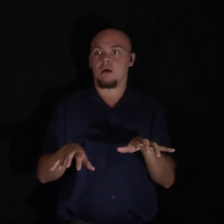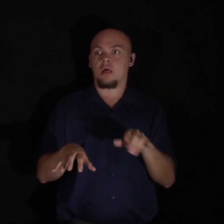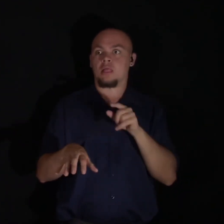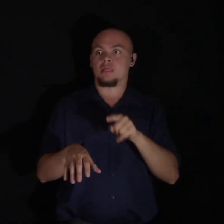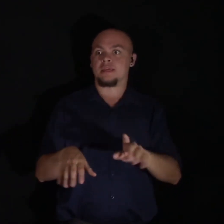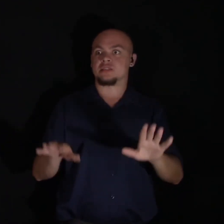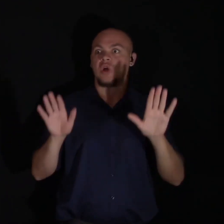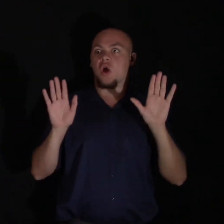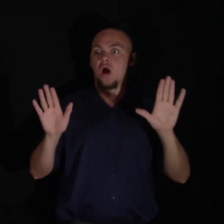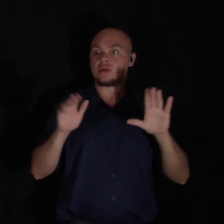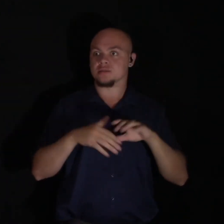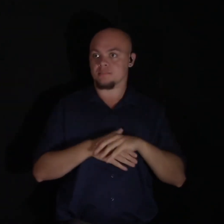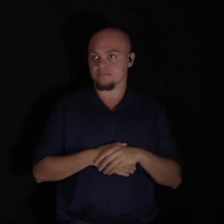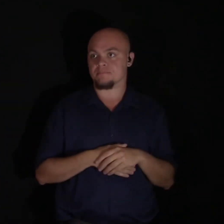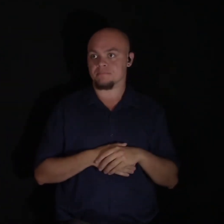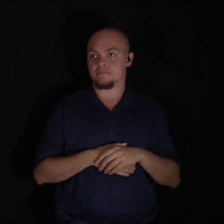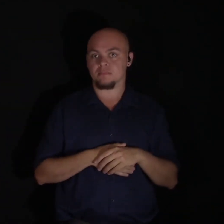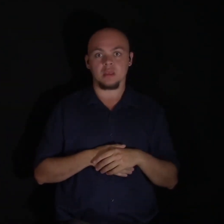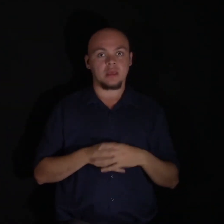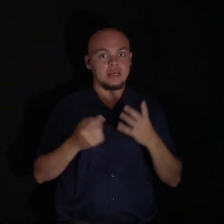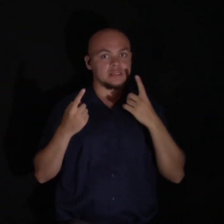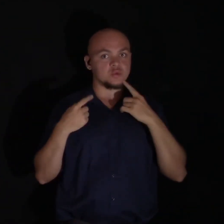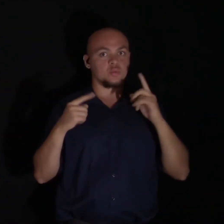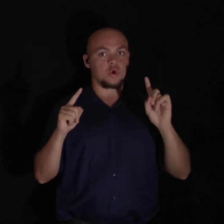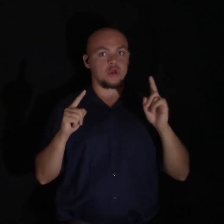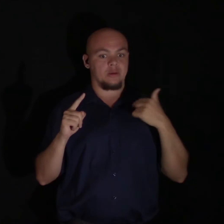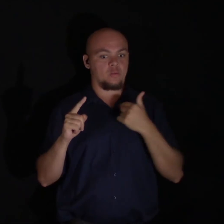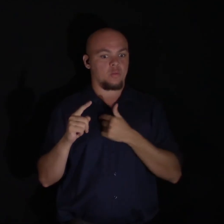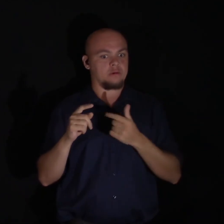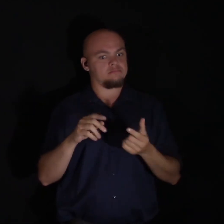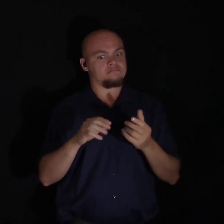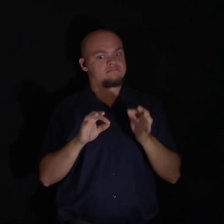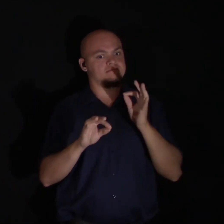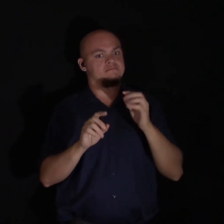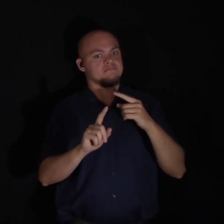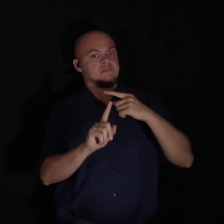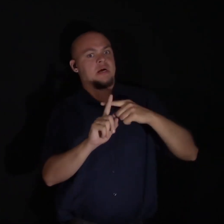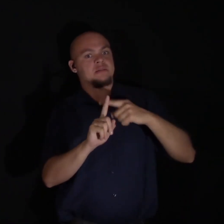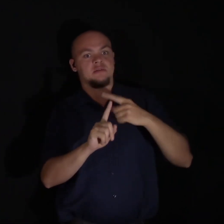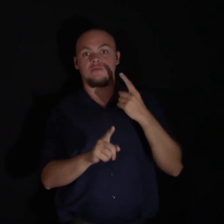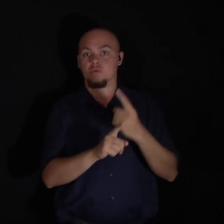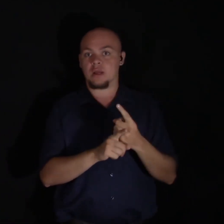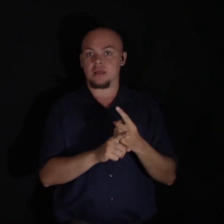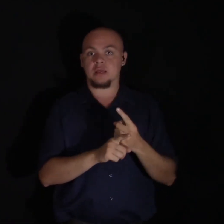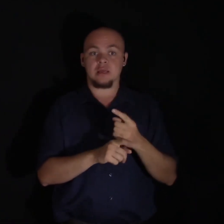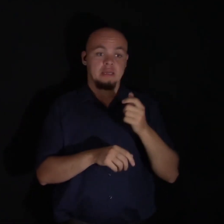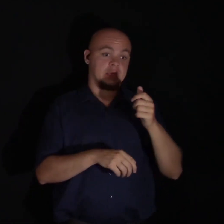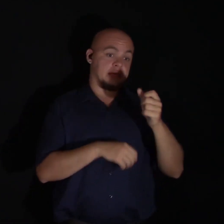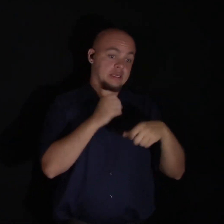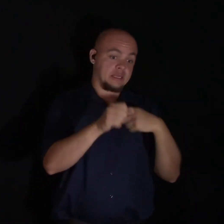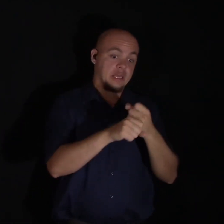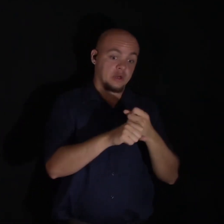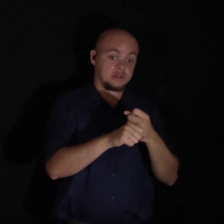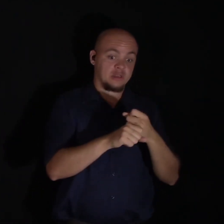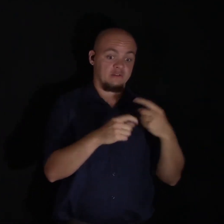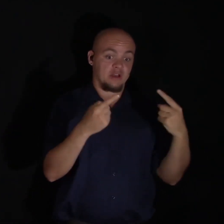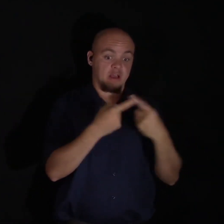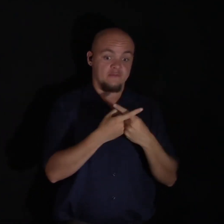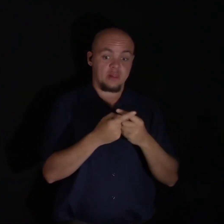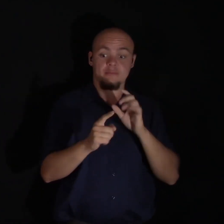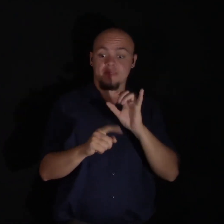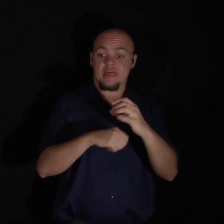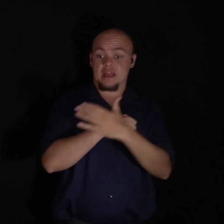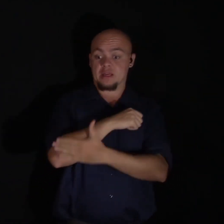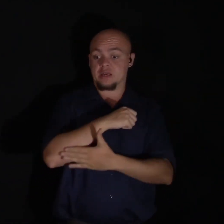awesome. It's working, right? We're doing something good, right? Yeah, tons of years of conflict, but there's conflict, but look at what we're doing for that